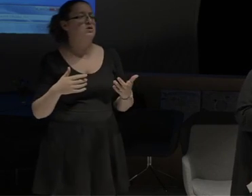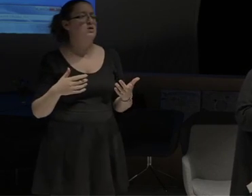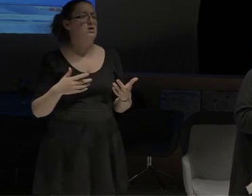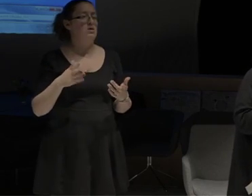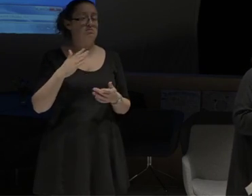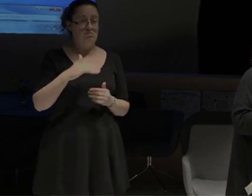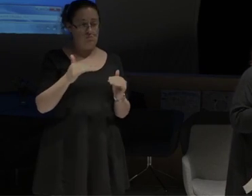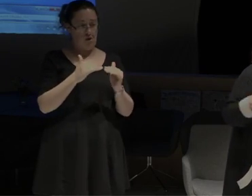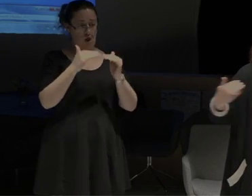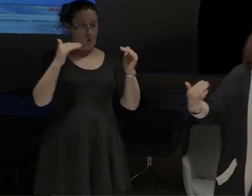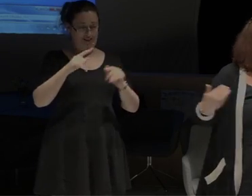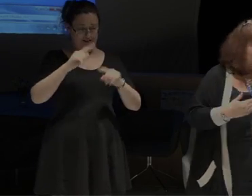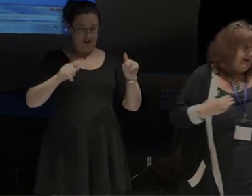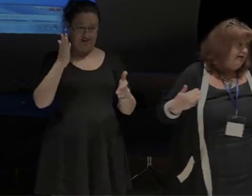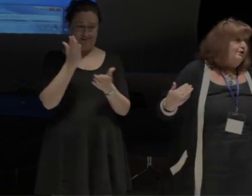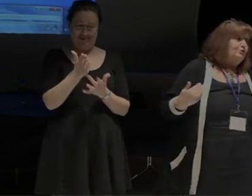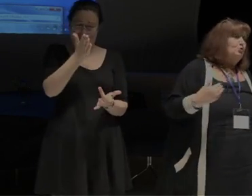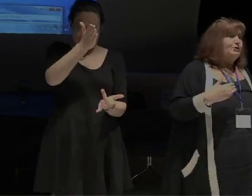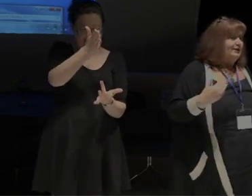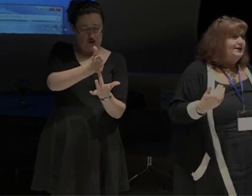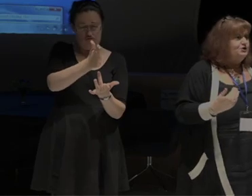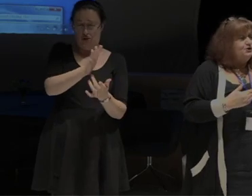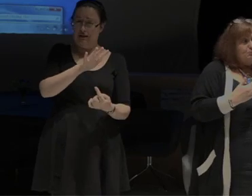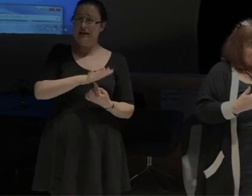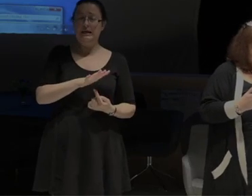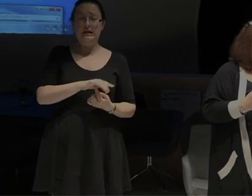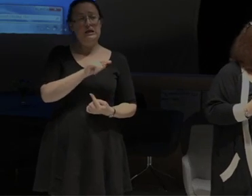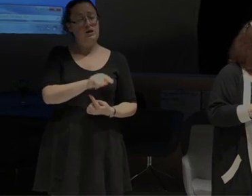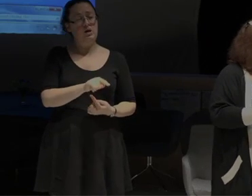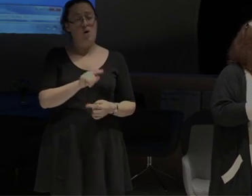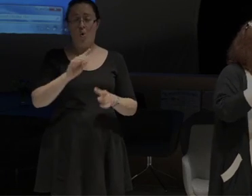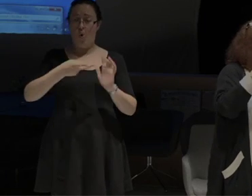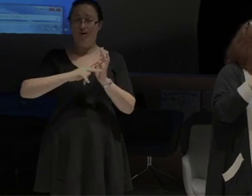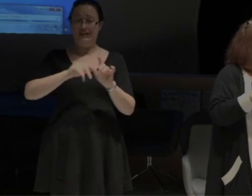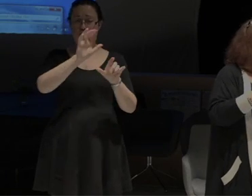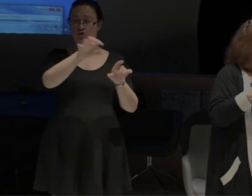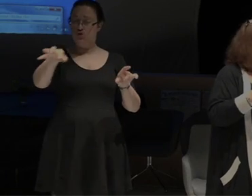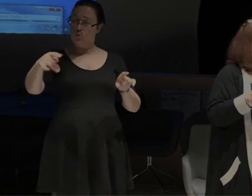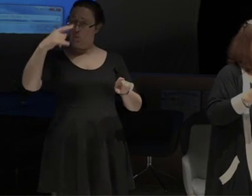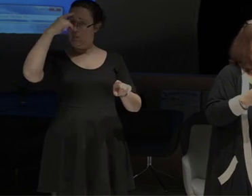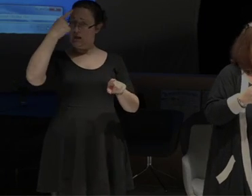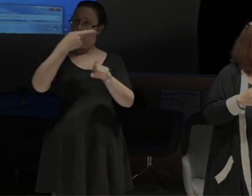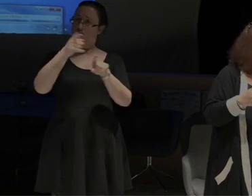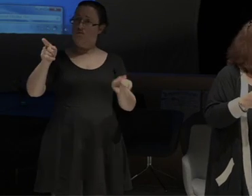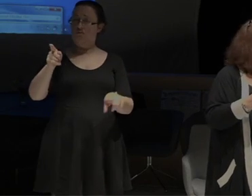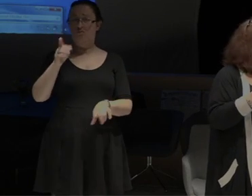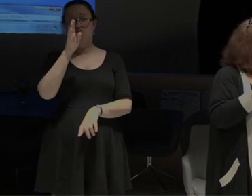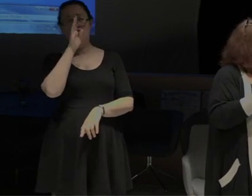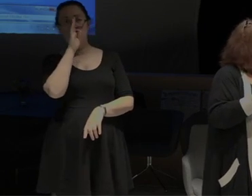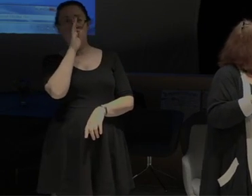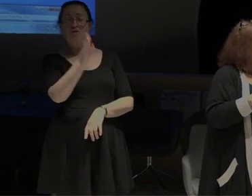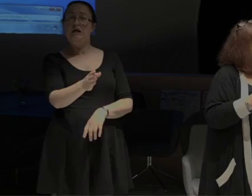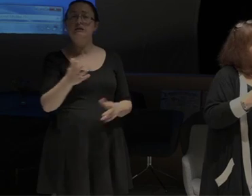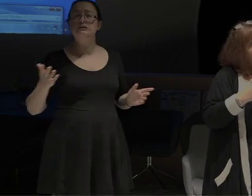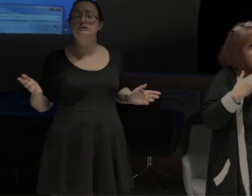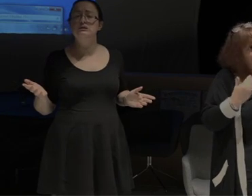was central to that. And we heard that from organisations that most people would think were fairly kind of straight, in all